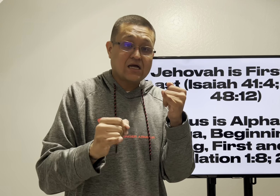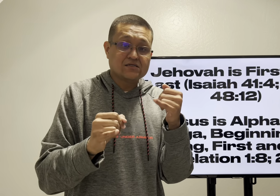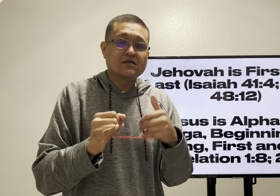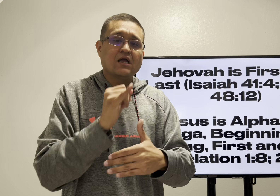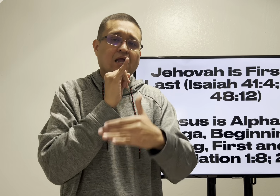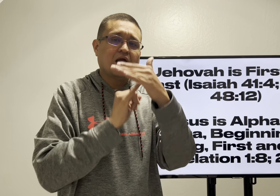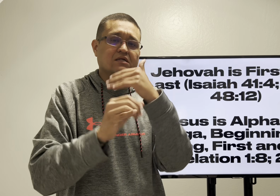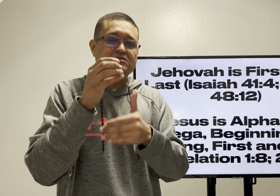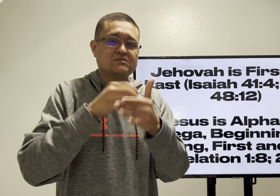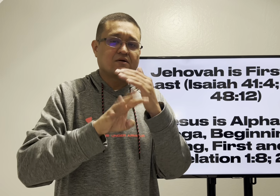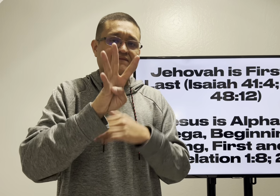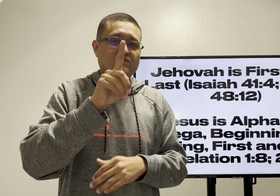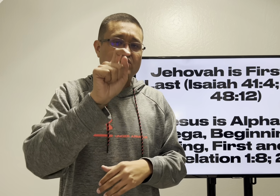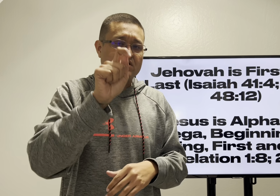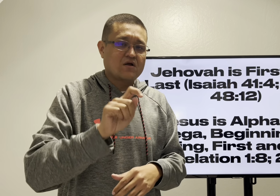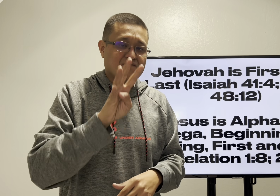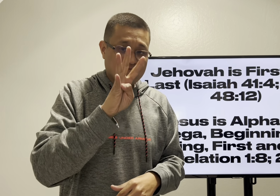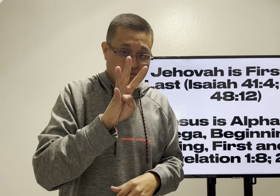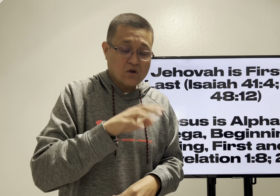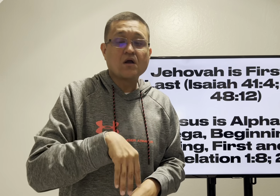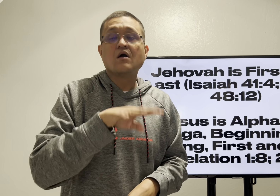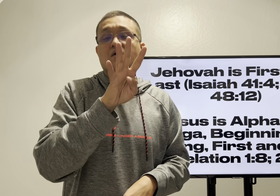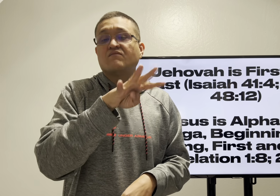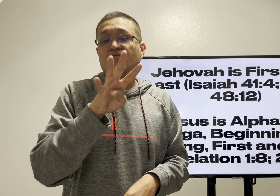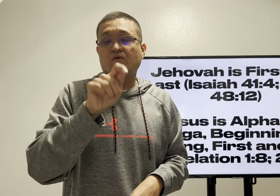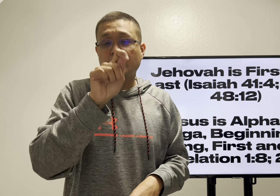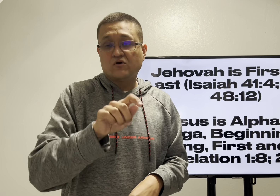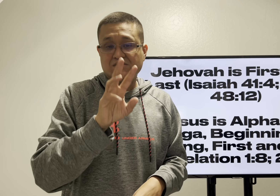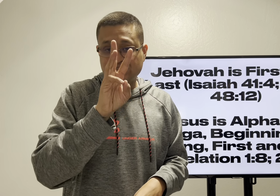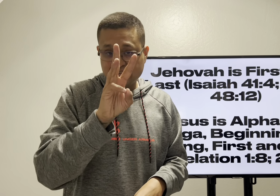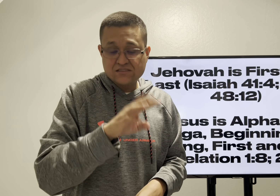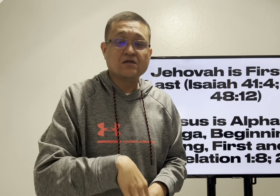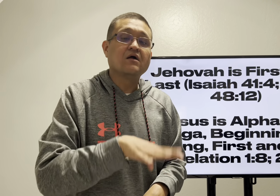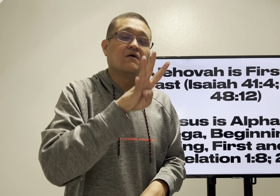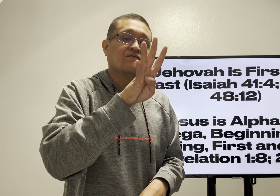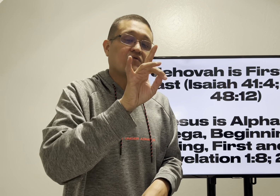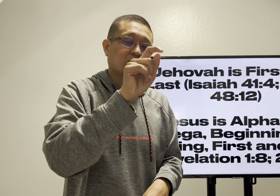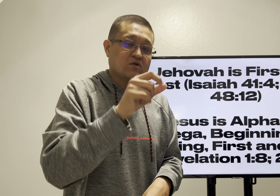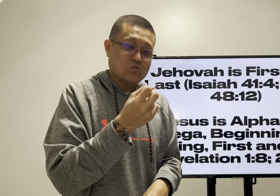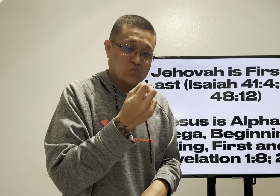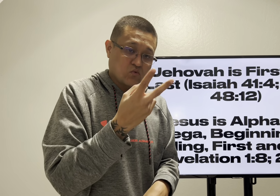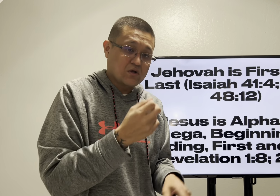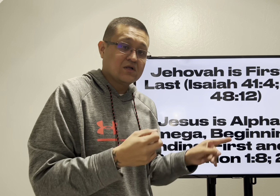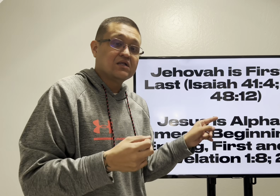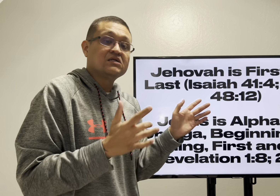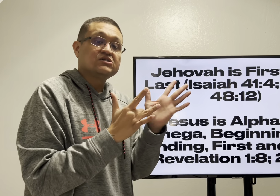Jehovah is the first and the last. You can find that in Isaiah 41 and 4, 44 and 6,